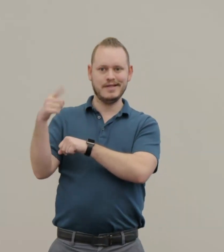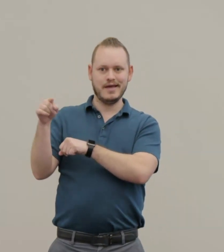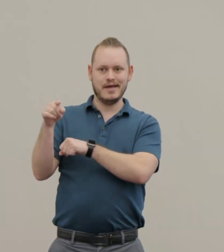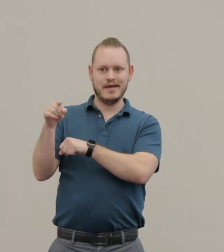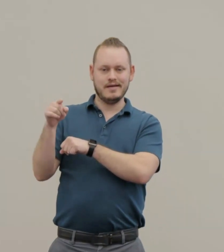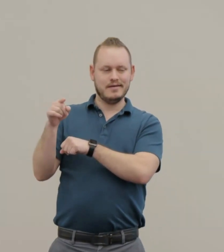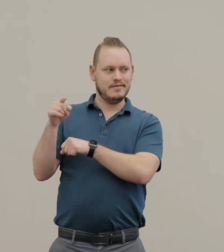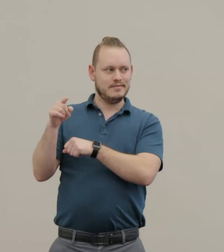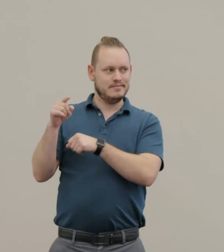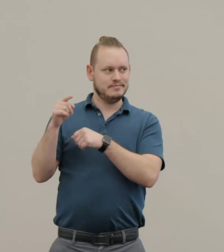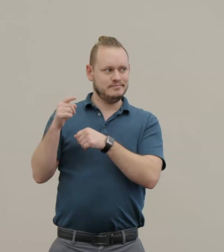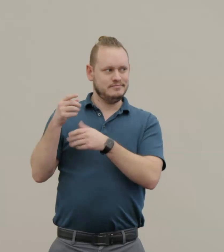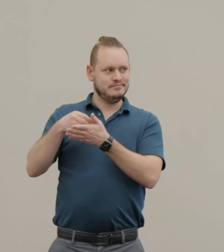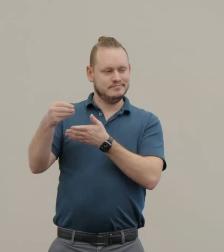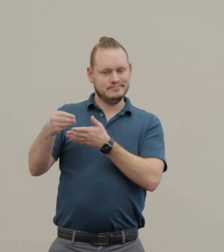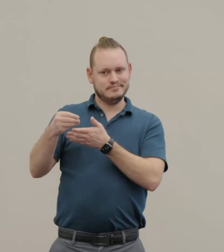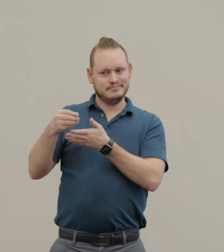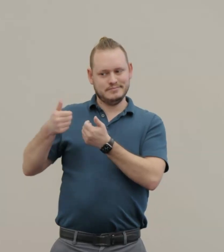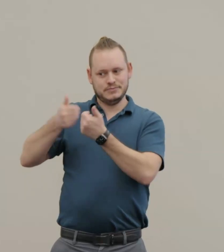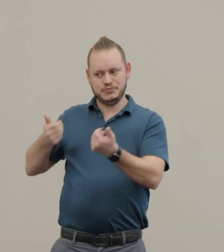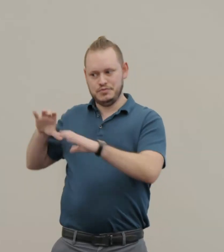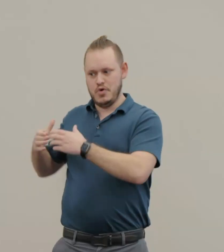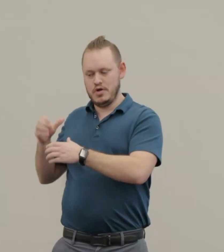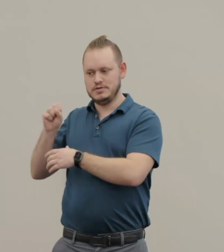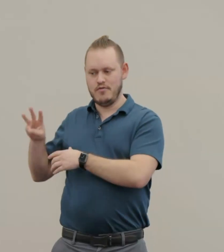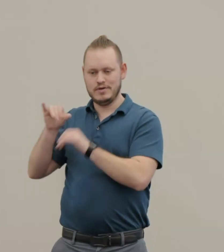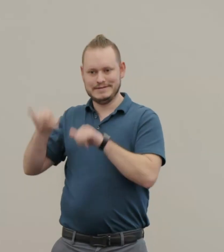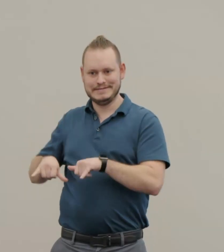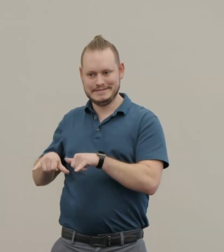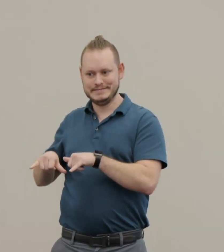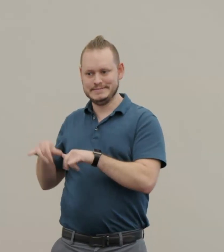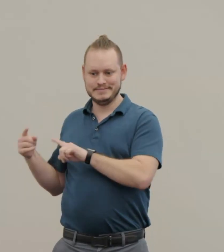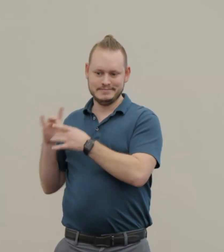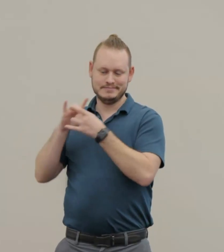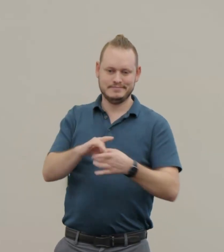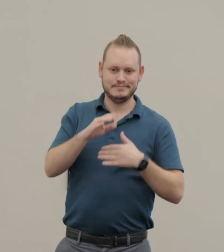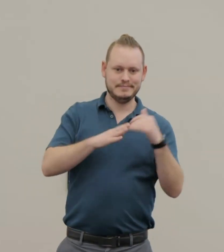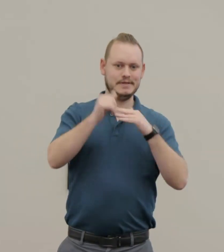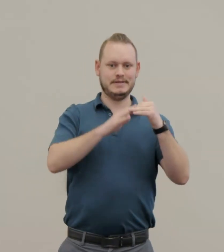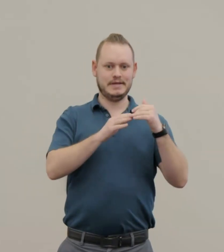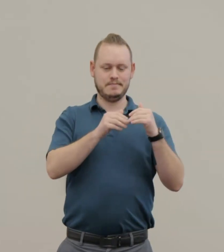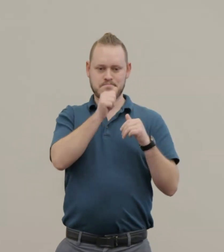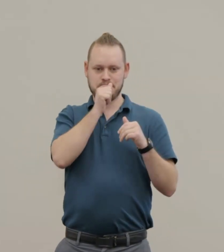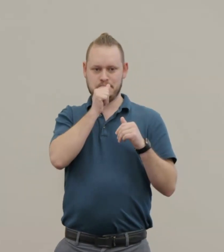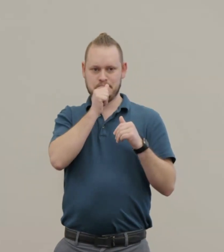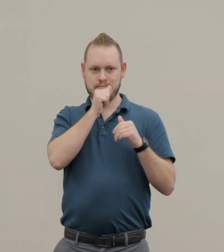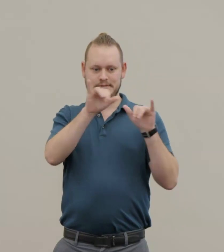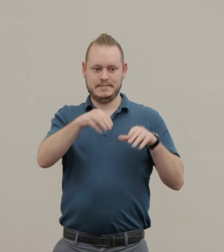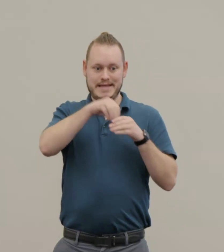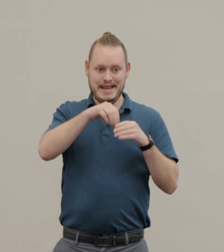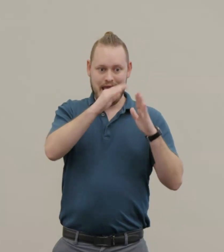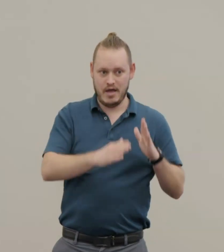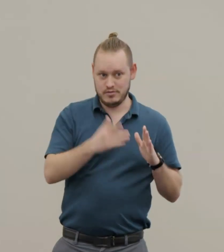third-party software systems, that kind of thing, to going back to building proprietary systems in-house because of